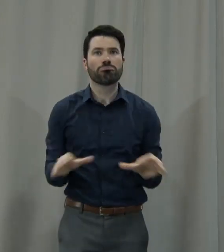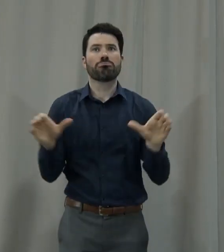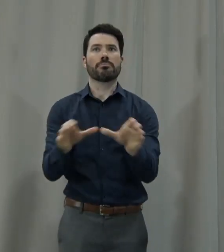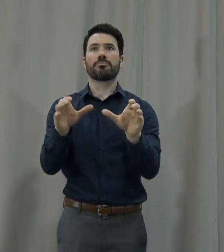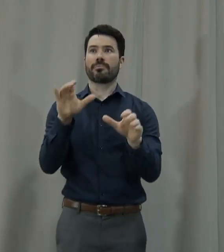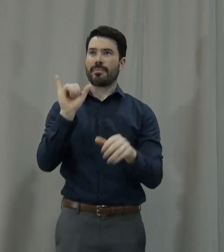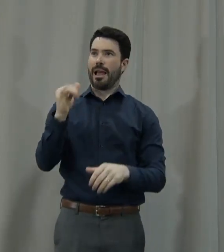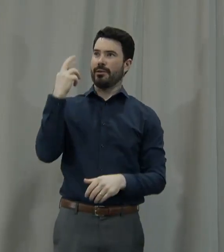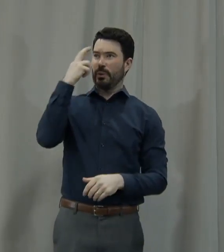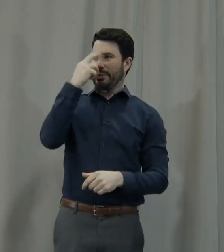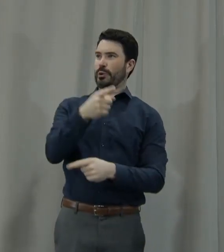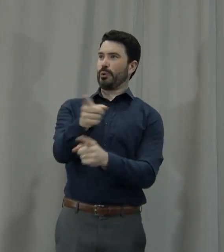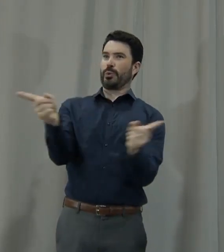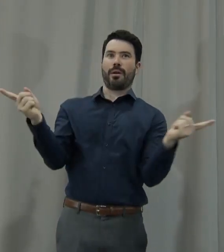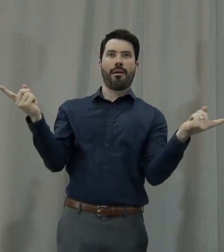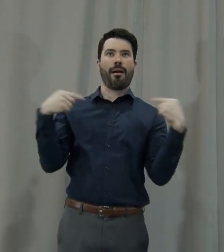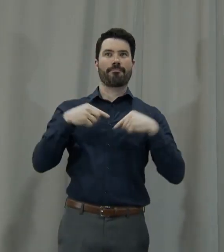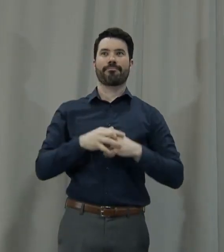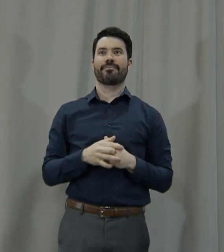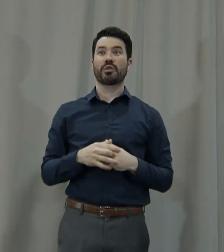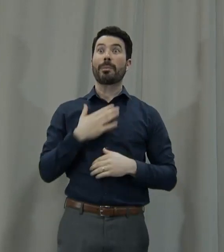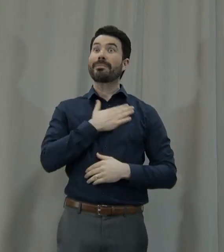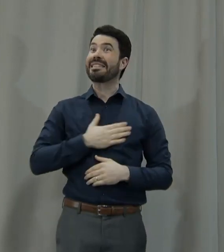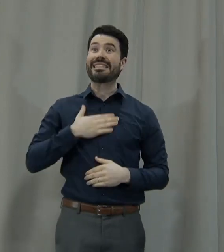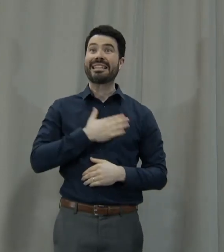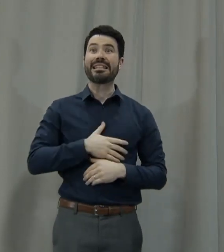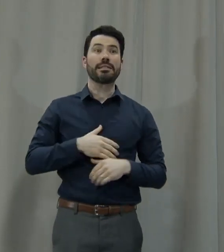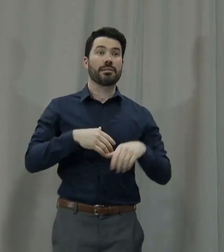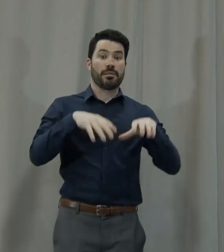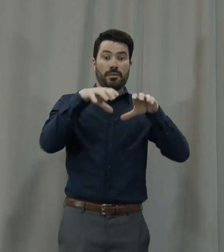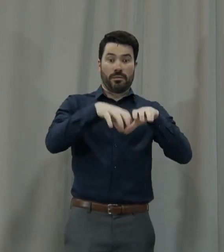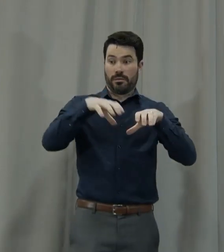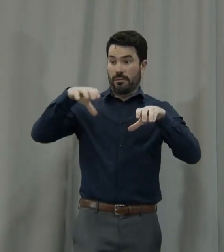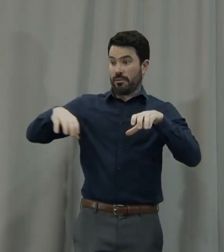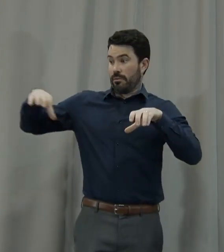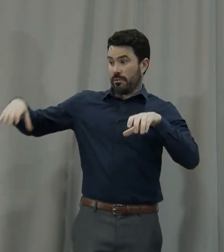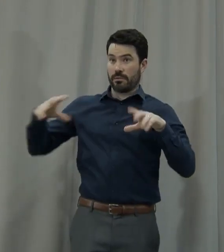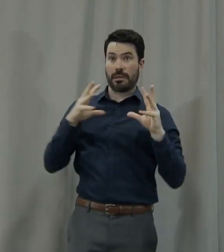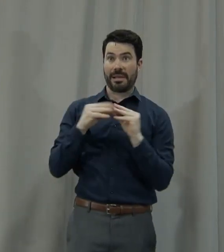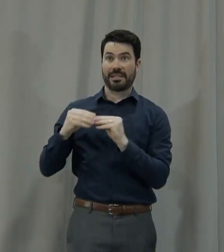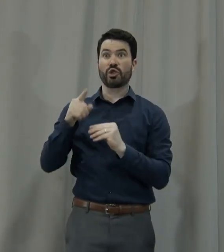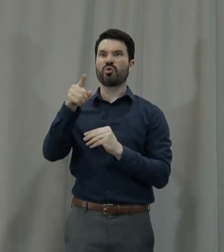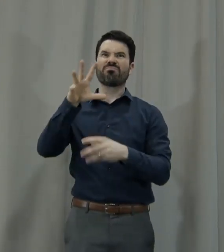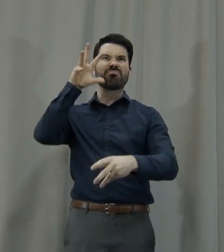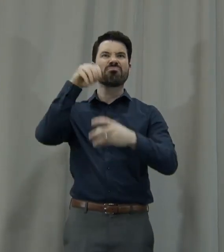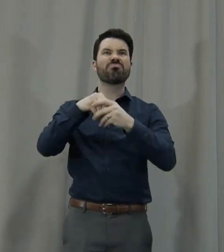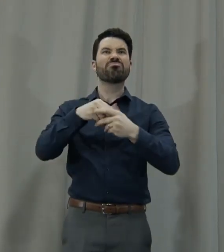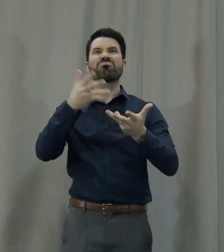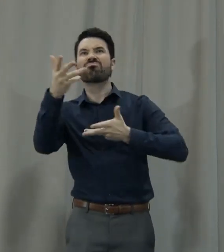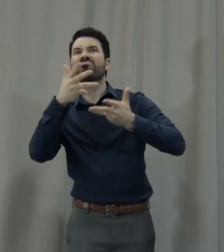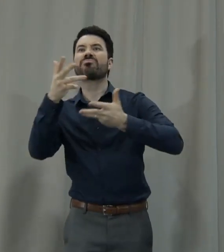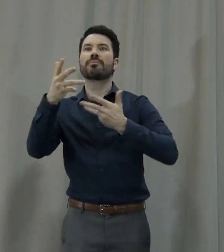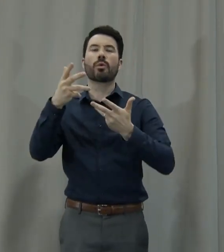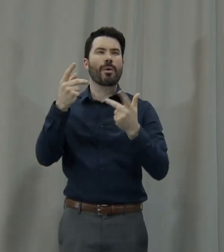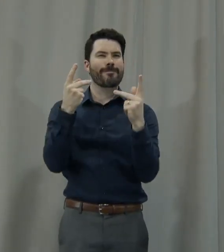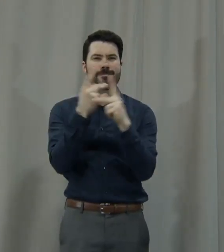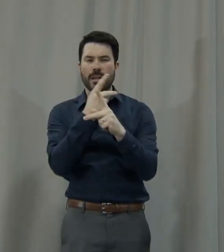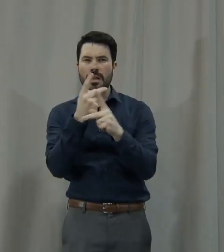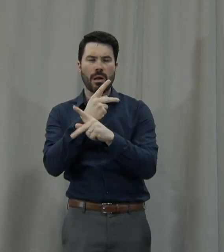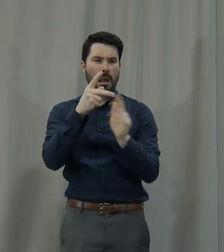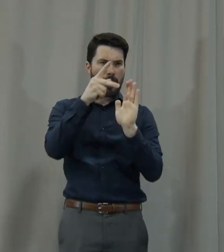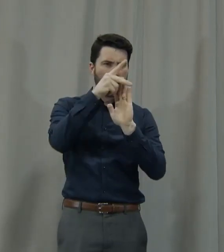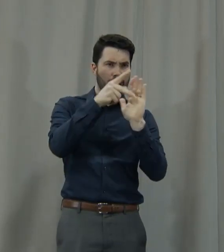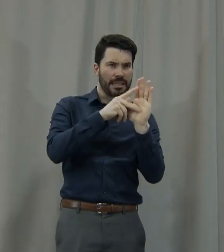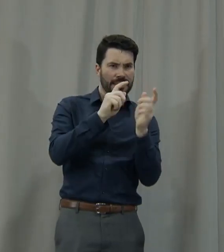in the breakout sessions as we talk about discriminatory practices, as we explore what policy changes can be